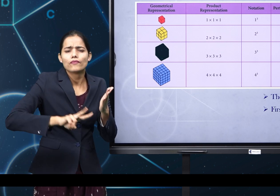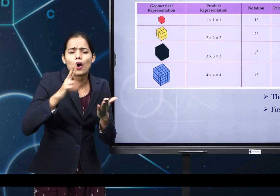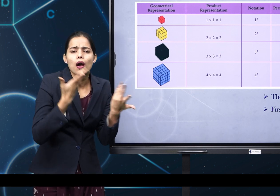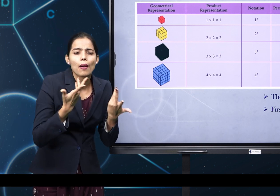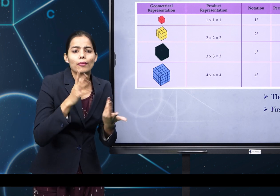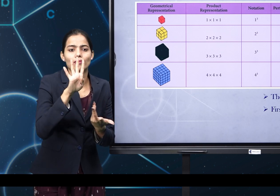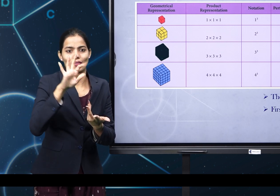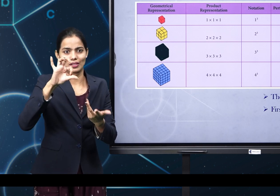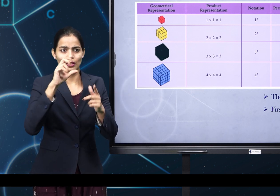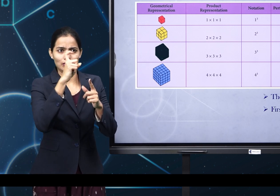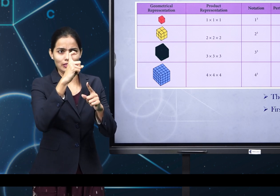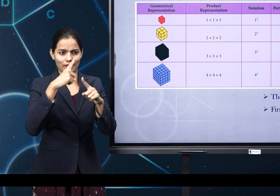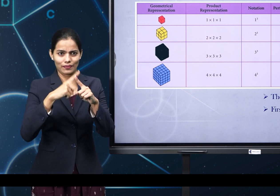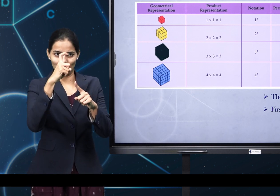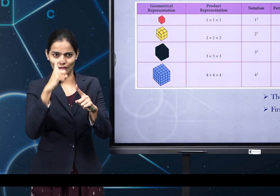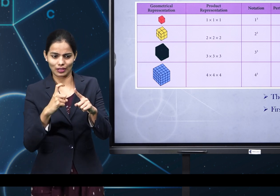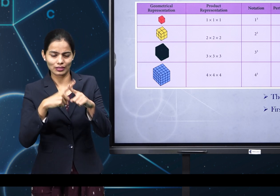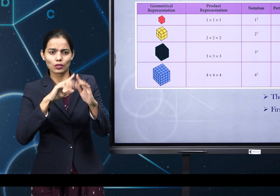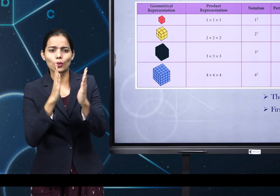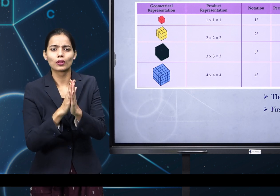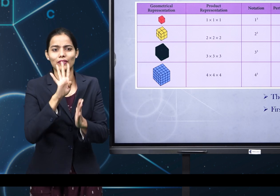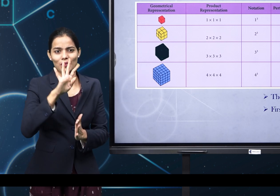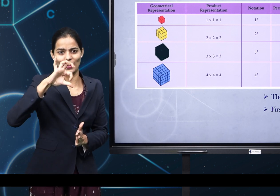value is equal to 49.